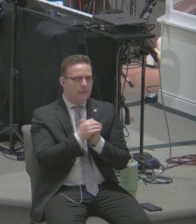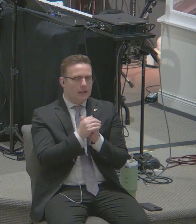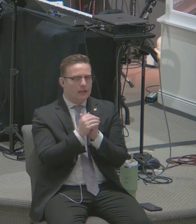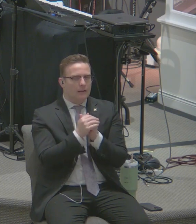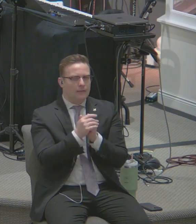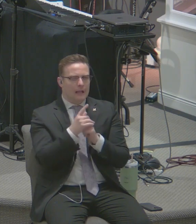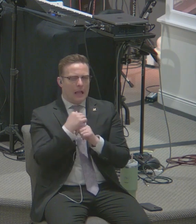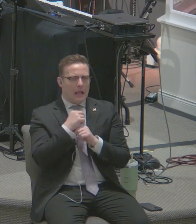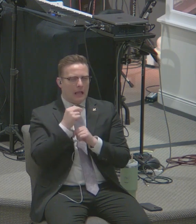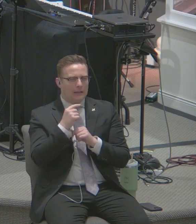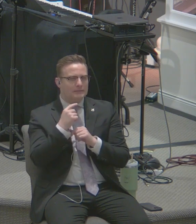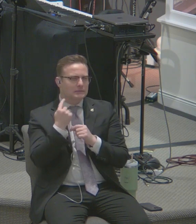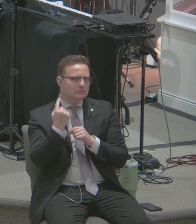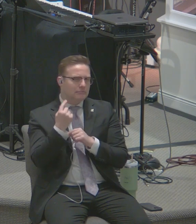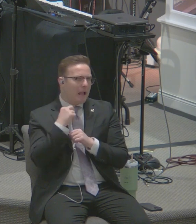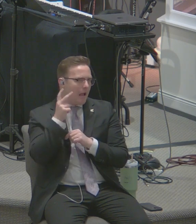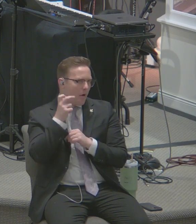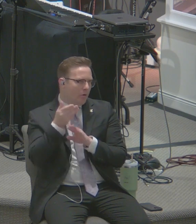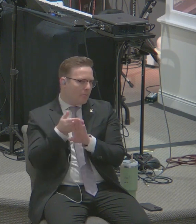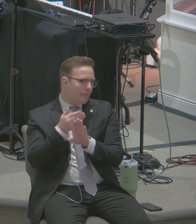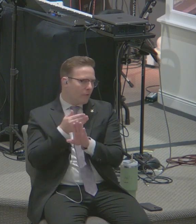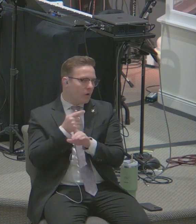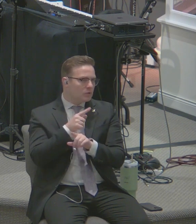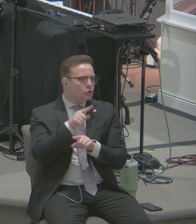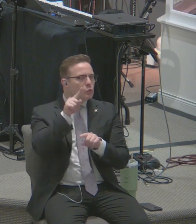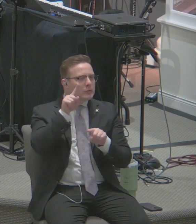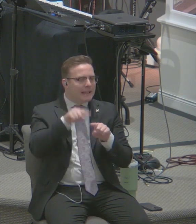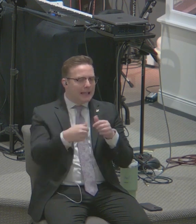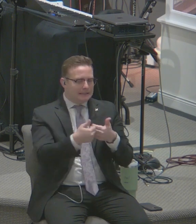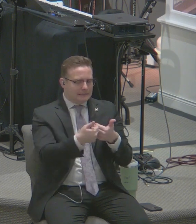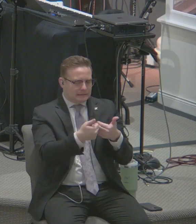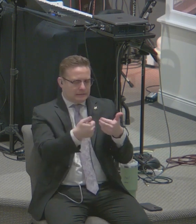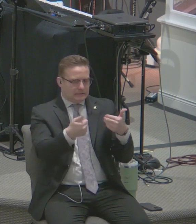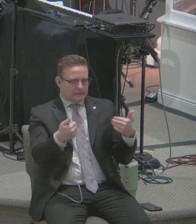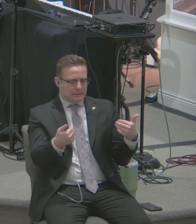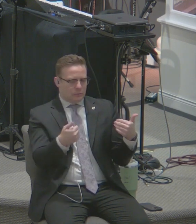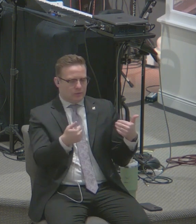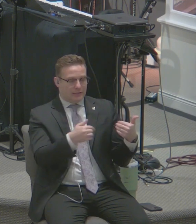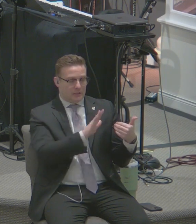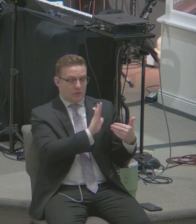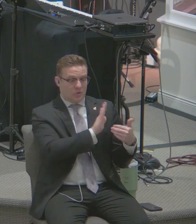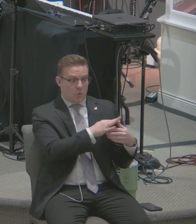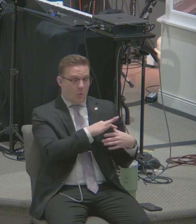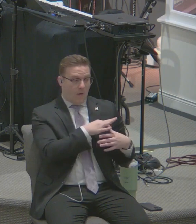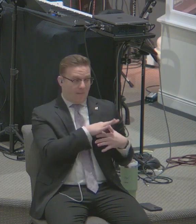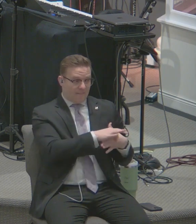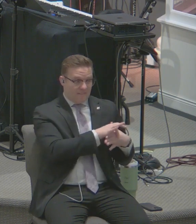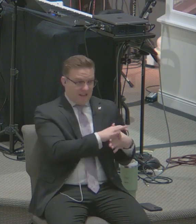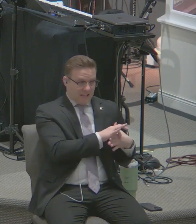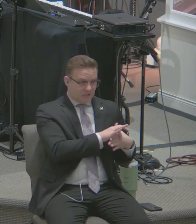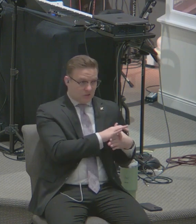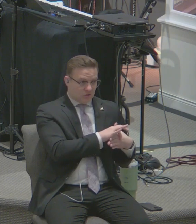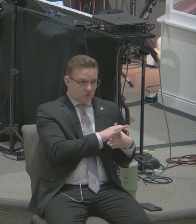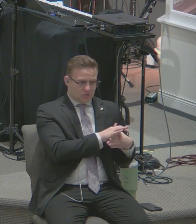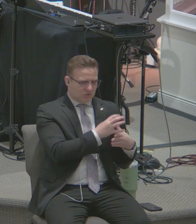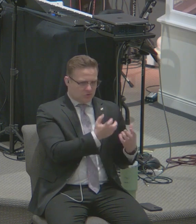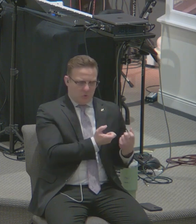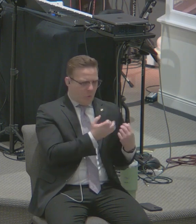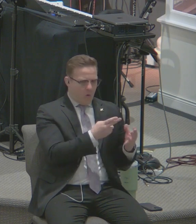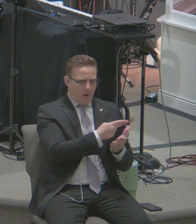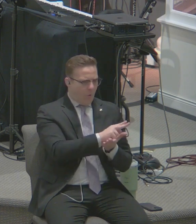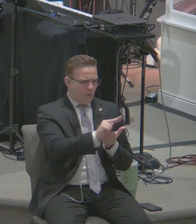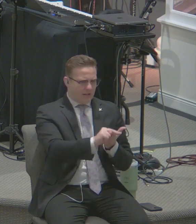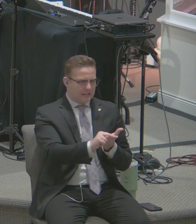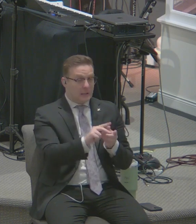And I've heard it said you can't separate that. The holiness produces